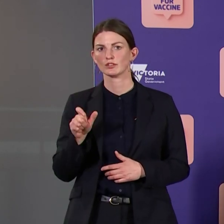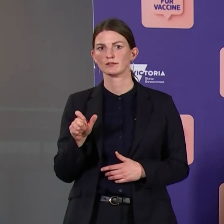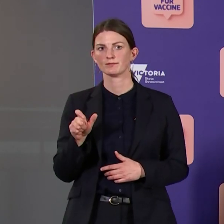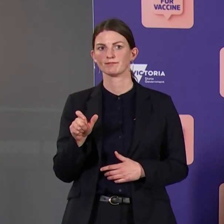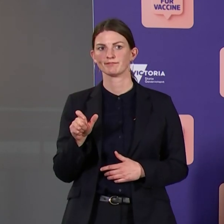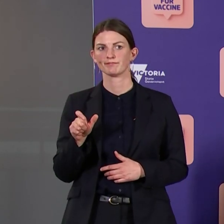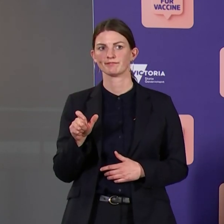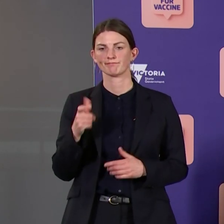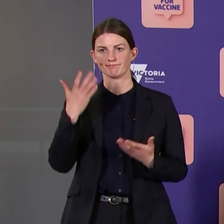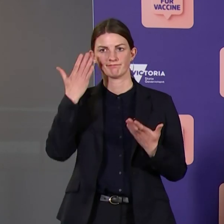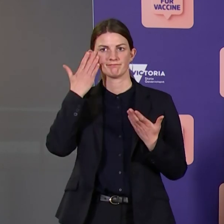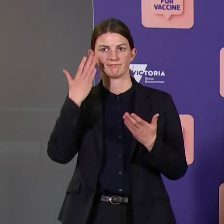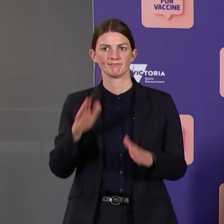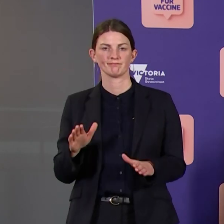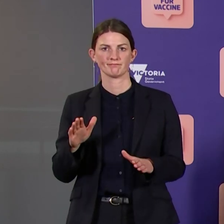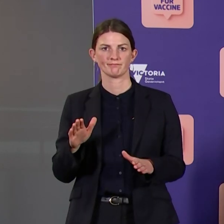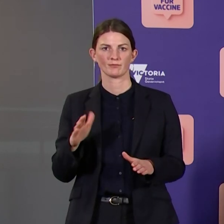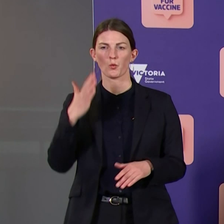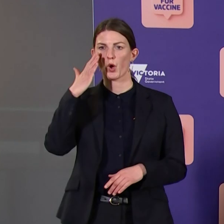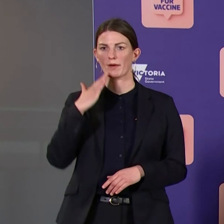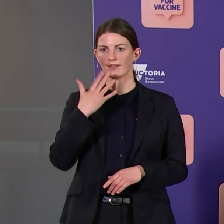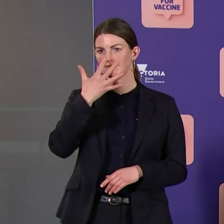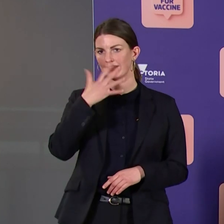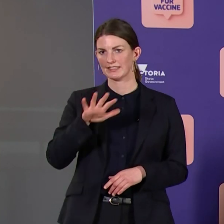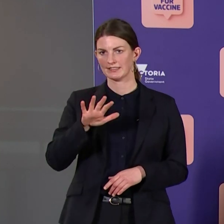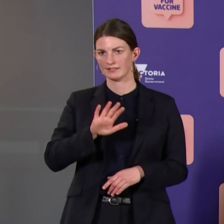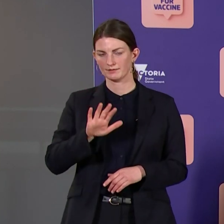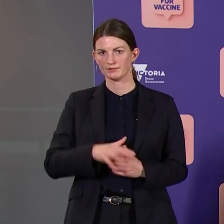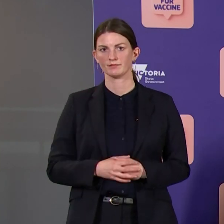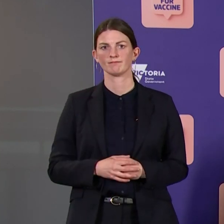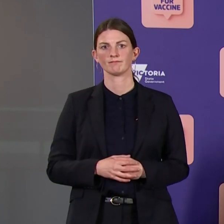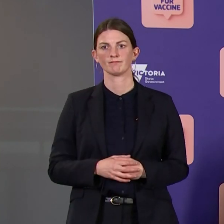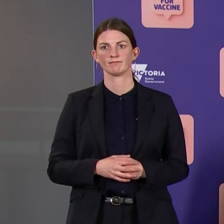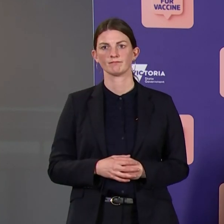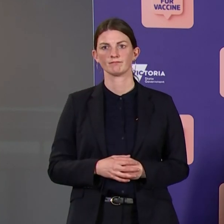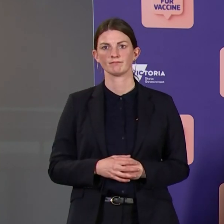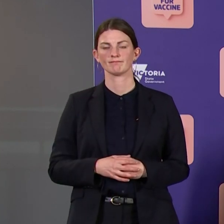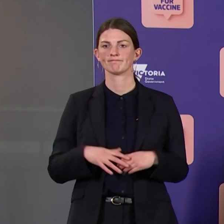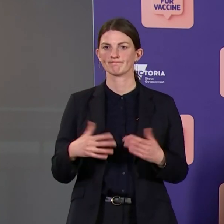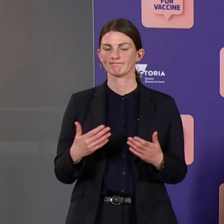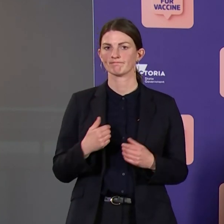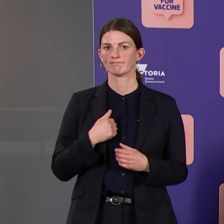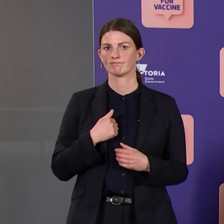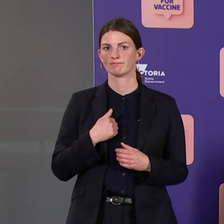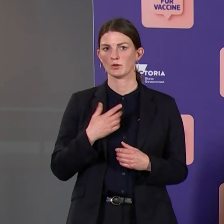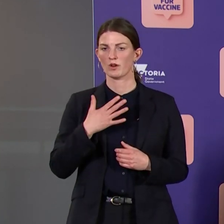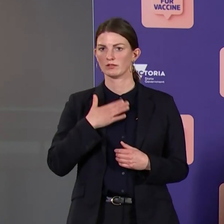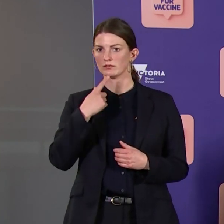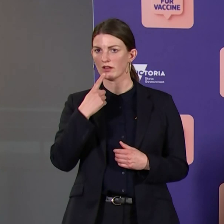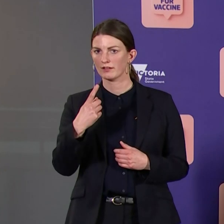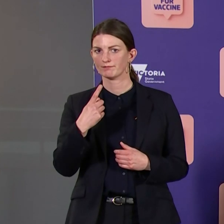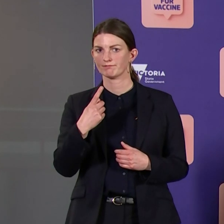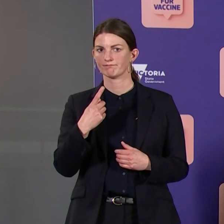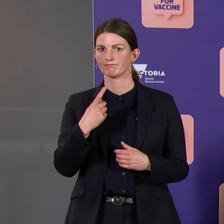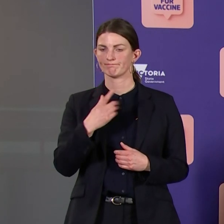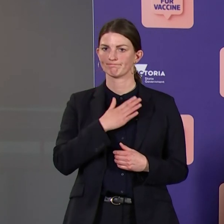of the death of a woman in her 50s, and I take this opportunity to pass on all of our